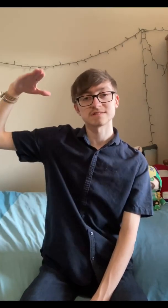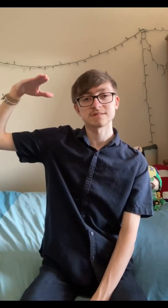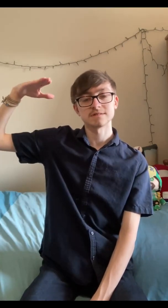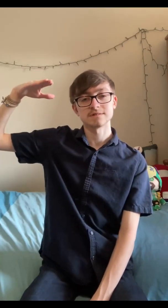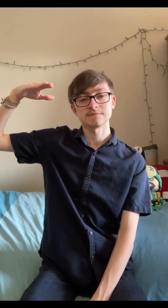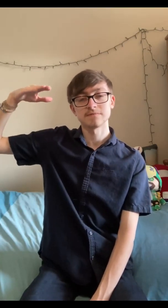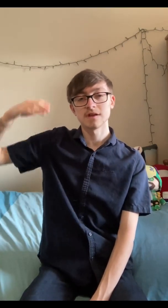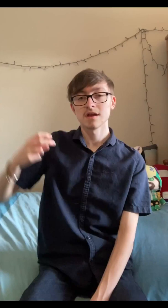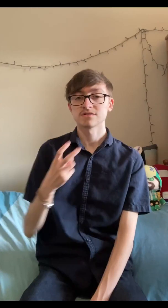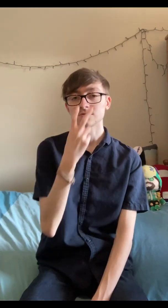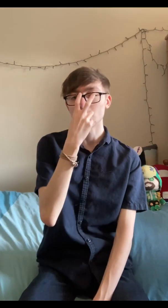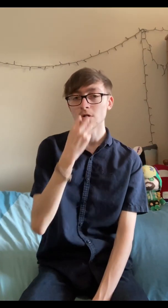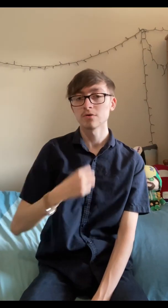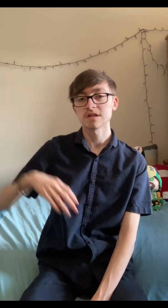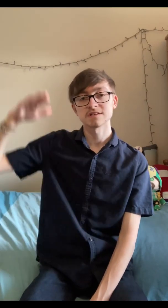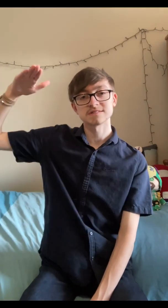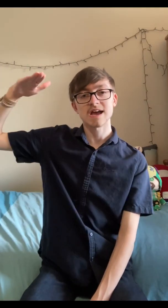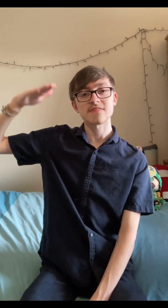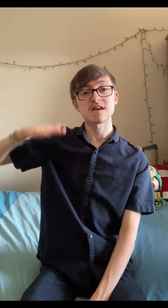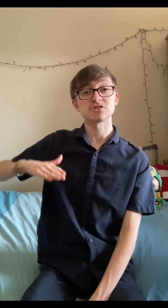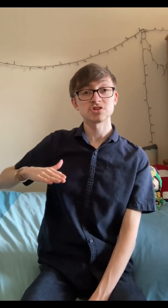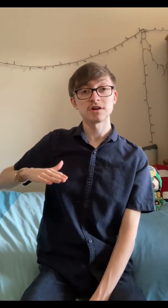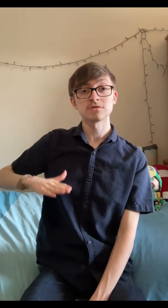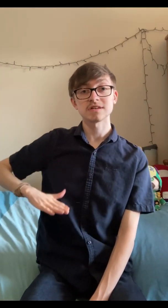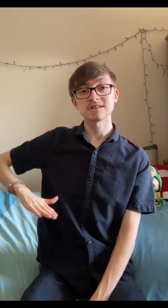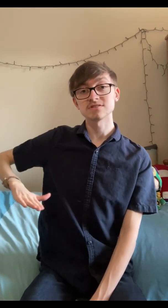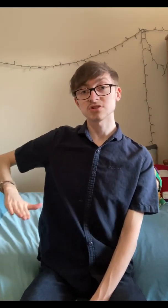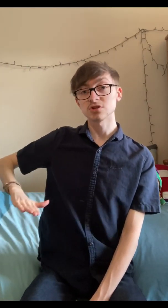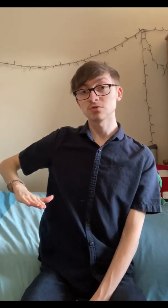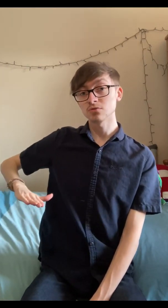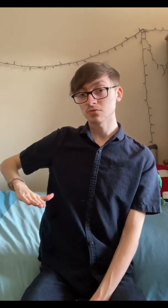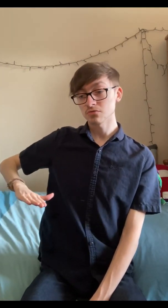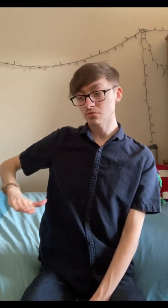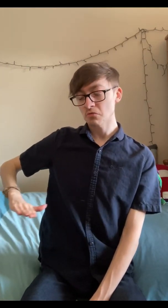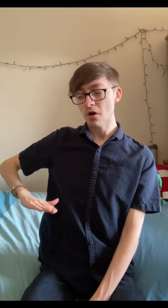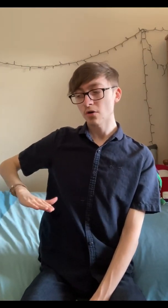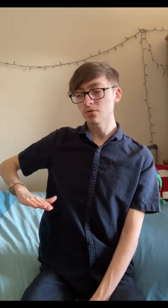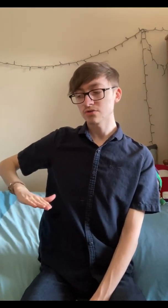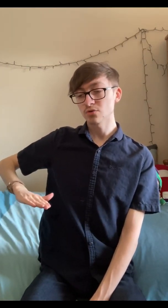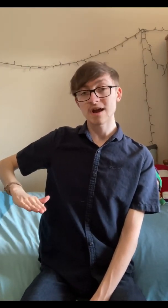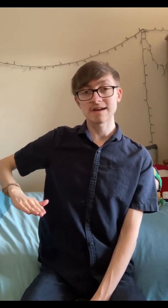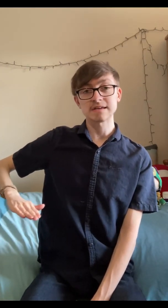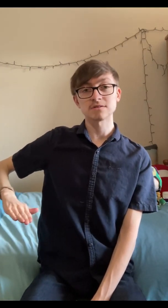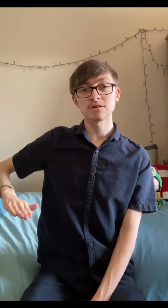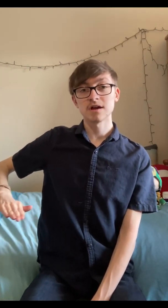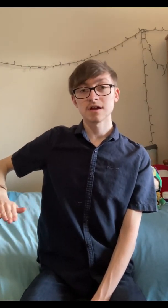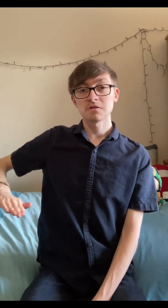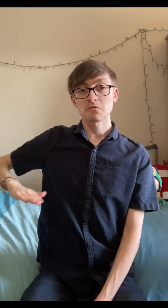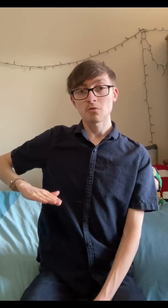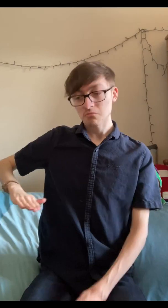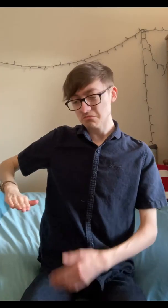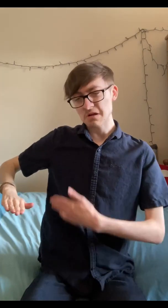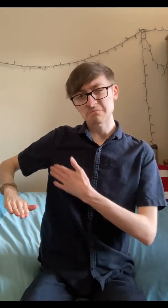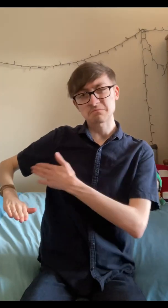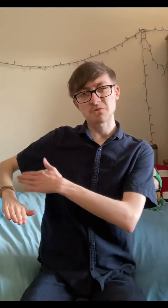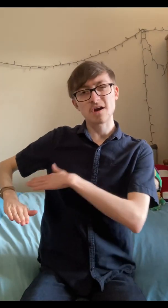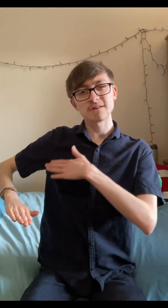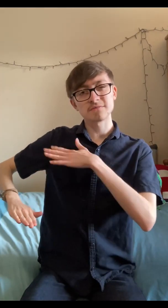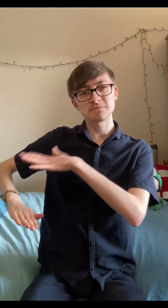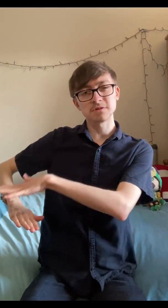Oldest. So oldest, and then child is you hold your hand out kind of